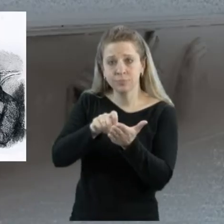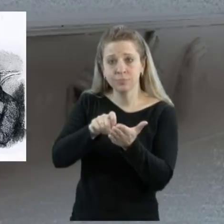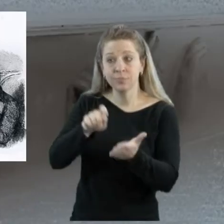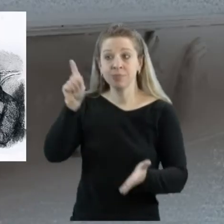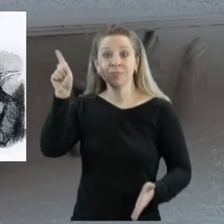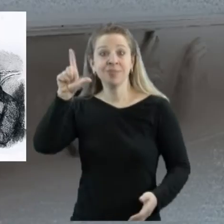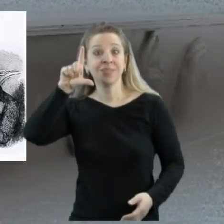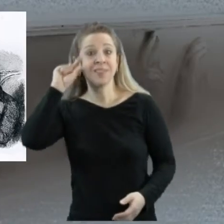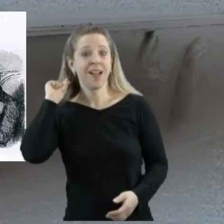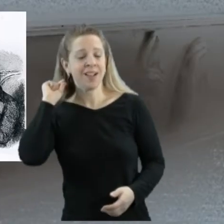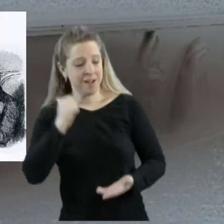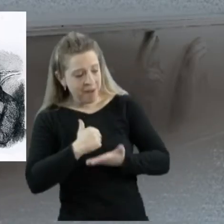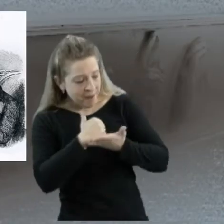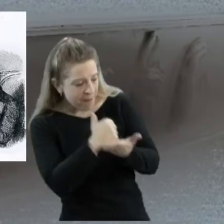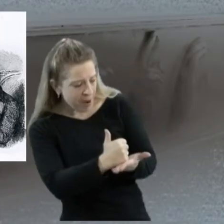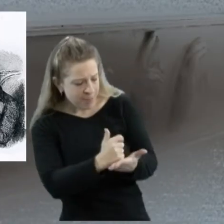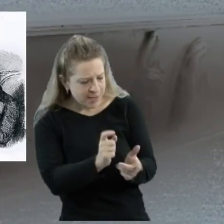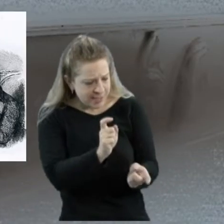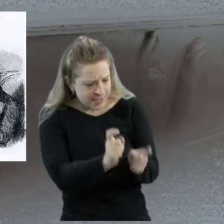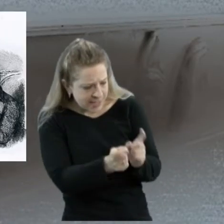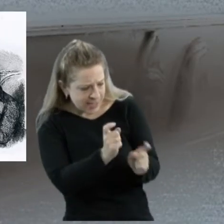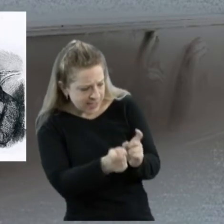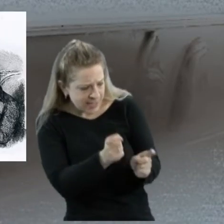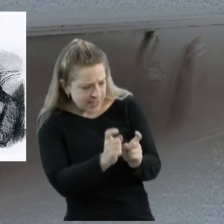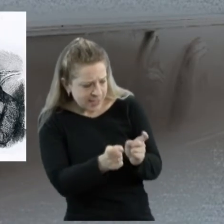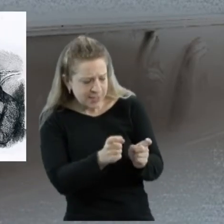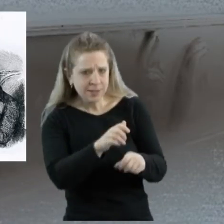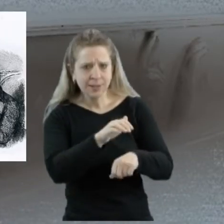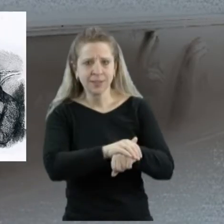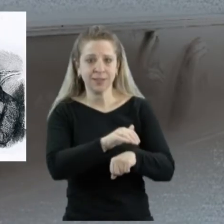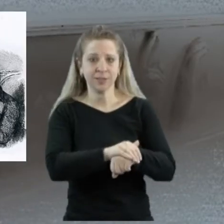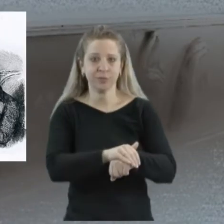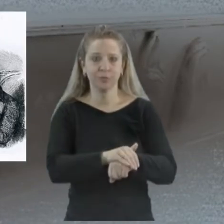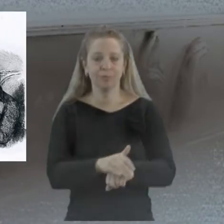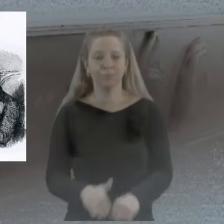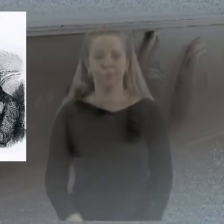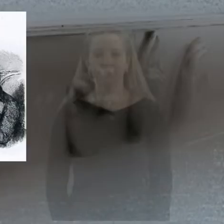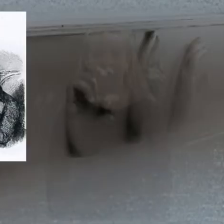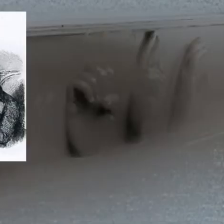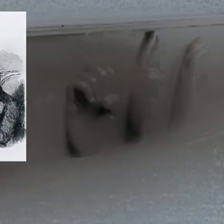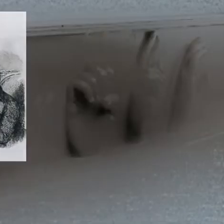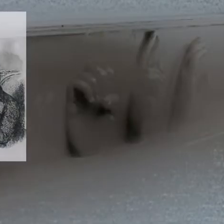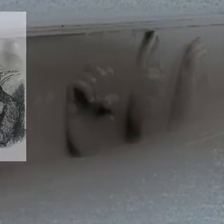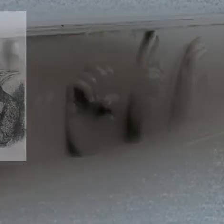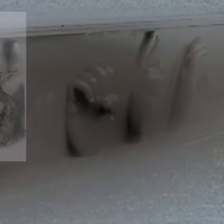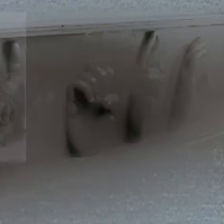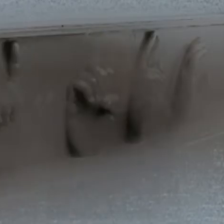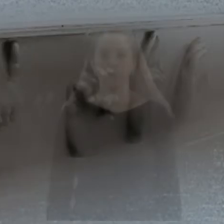Each day, Claire wrote in his diary. Gallaudet helped with his English.